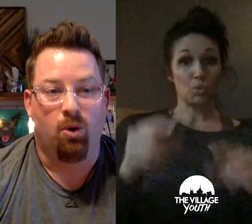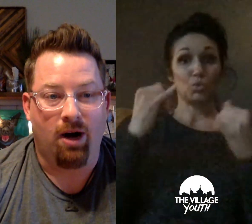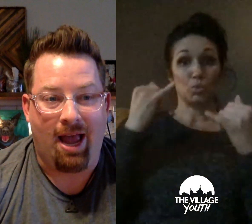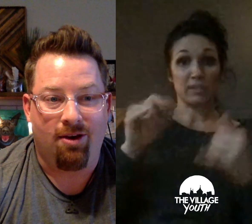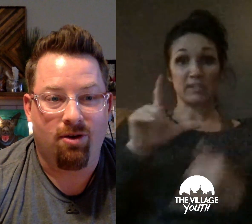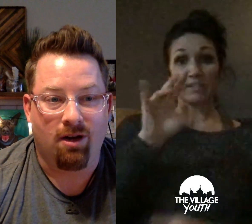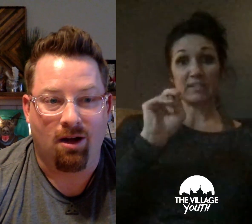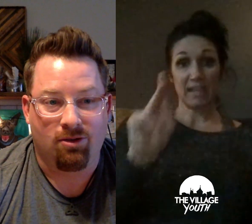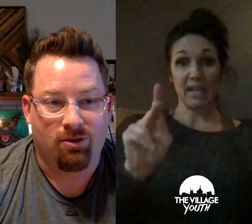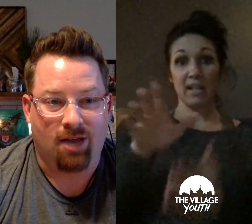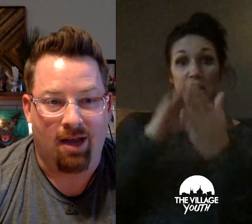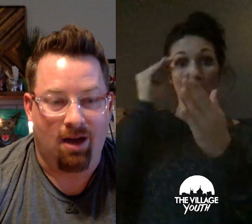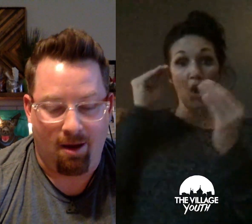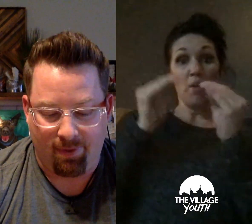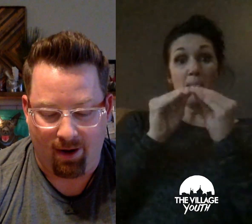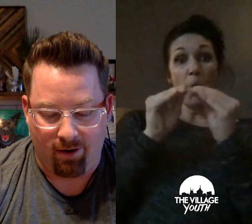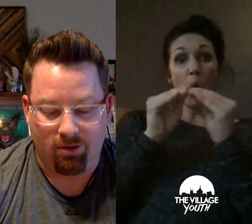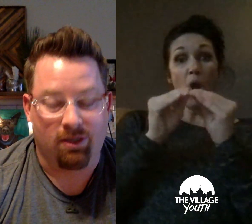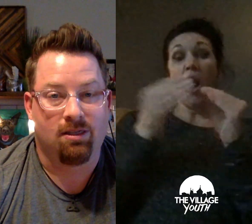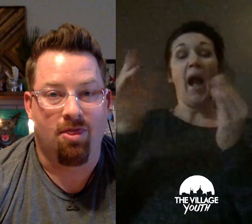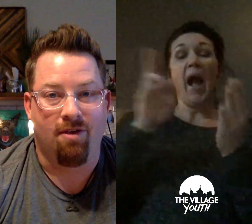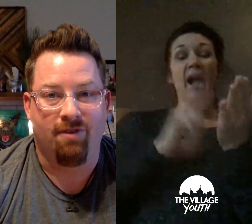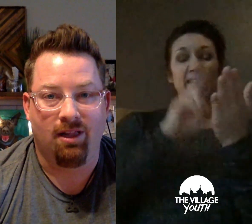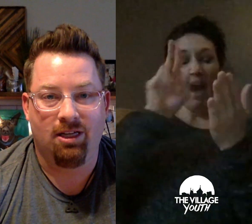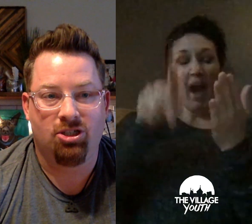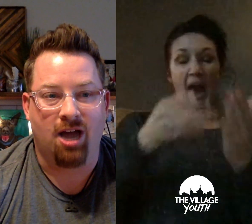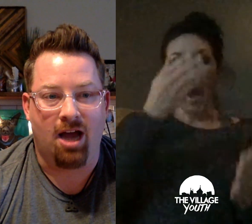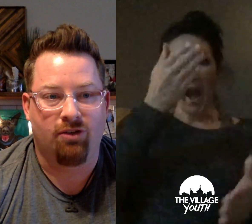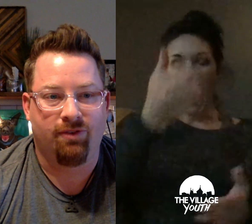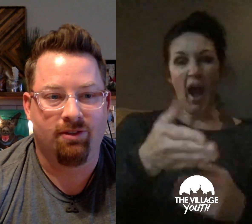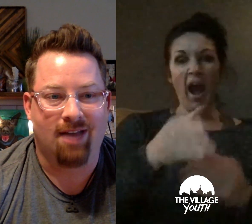learn more, and you can also sign up there. So it's